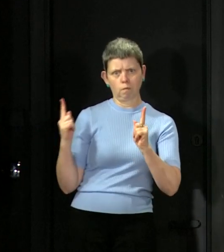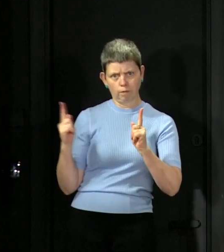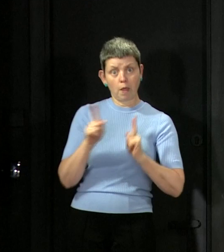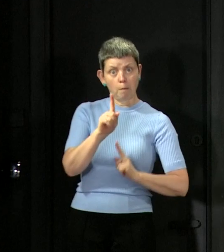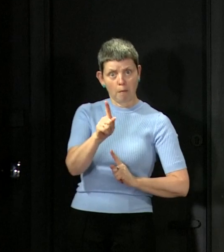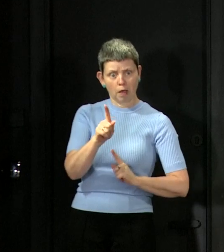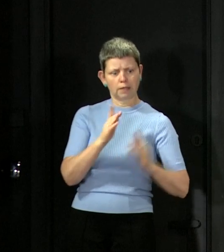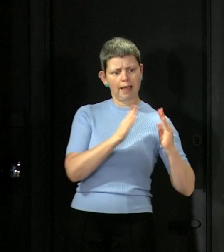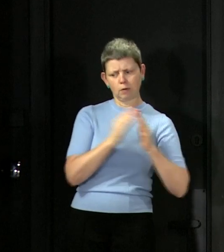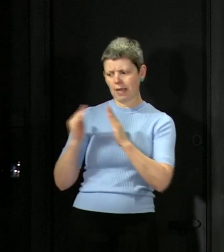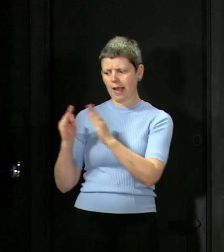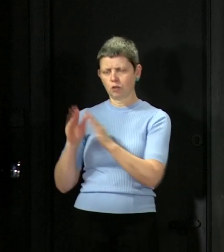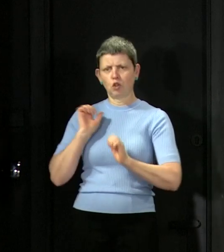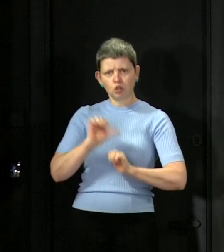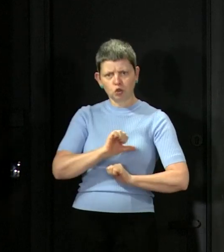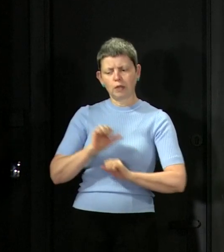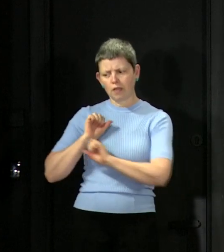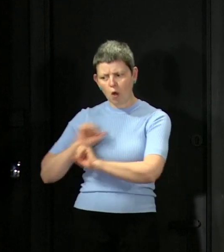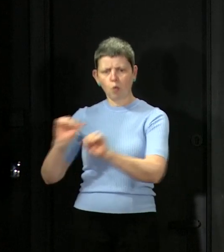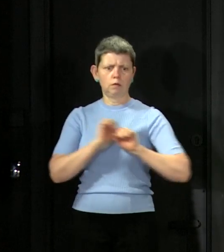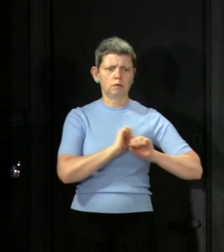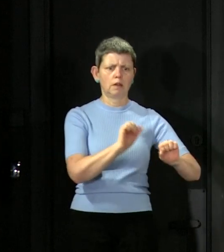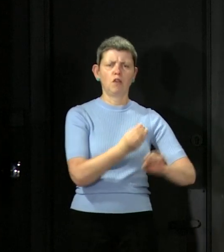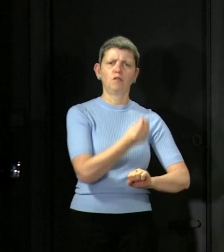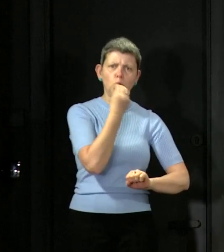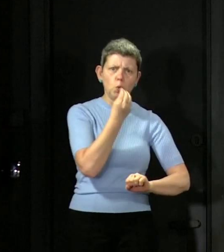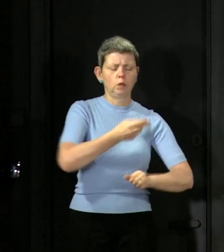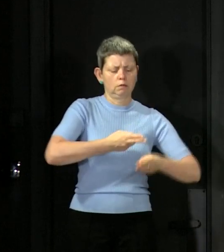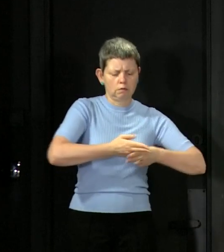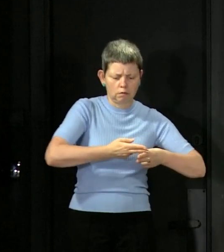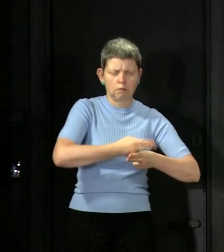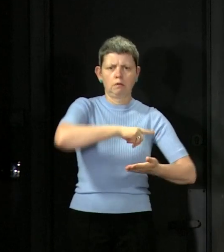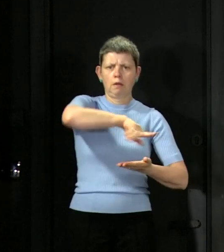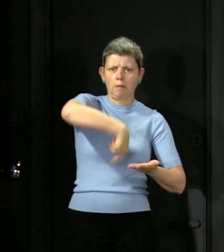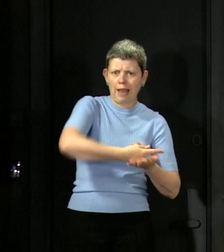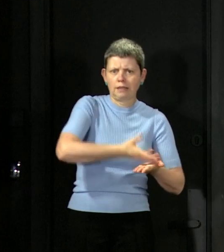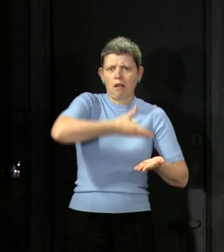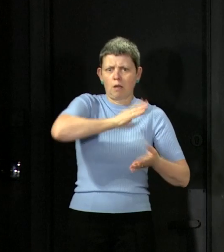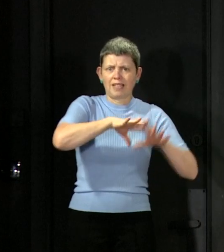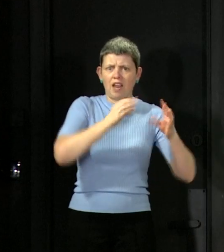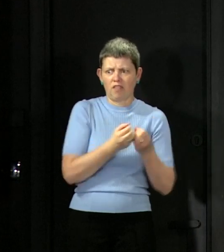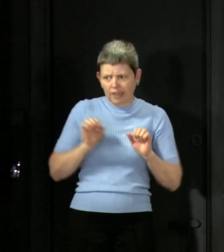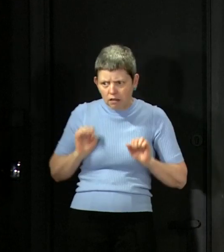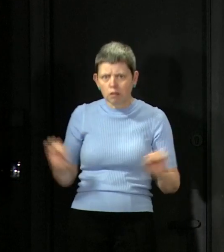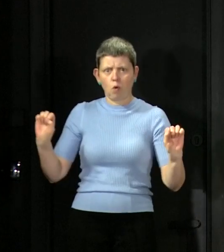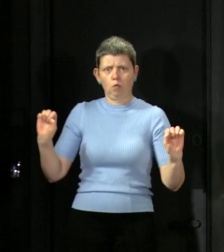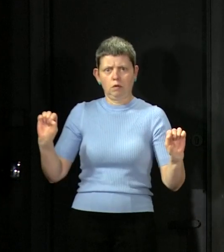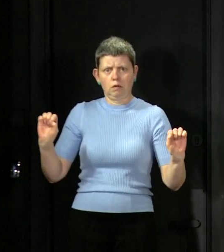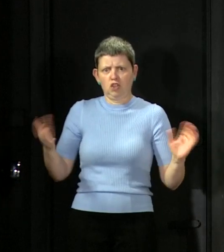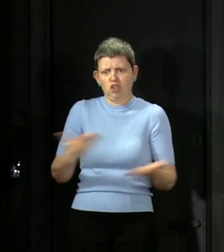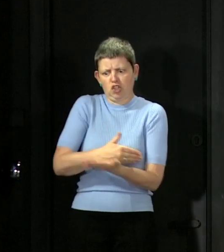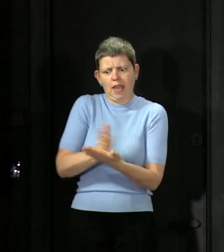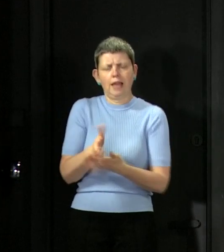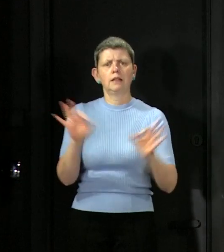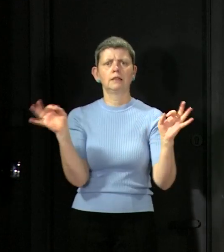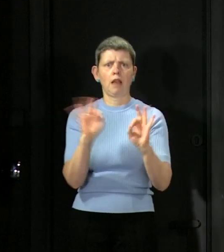each household should bring its own food, cutlery, plates and cups. And please don't go indoors. Being in someone else's